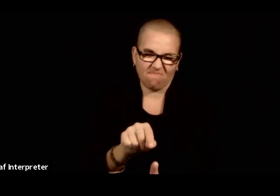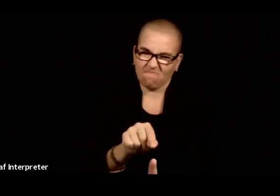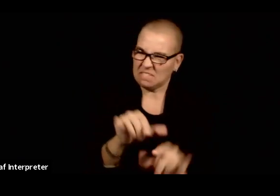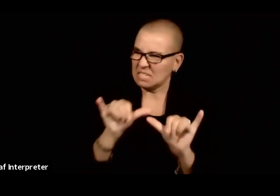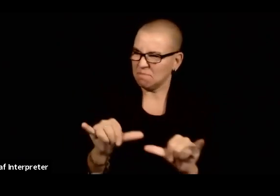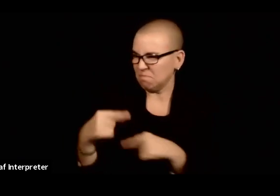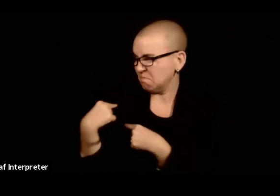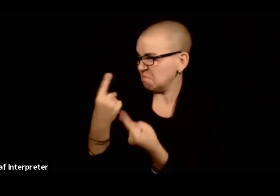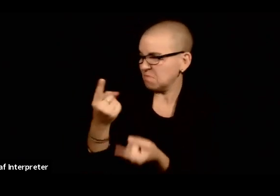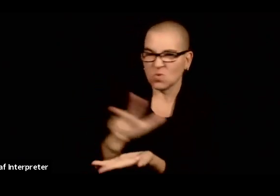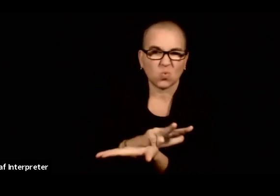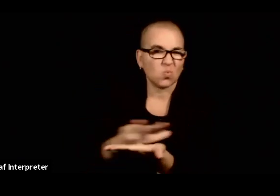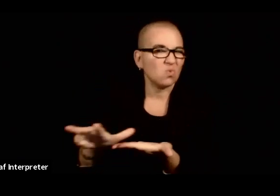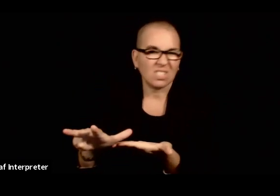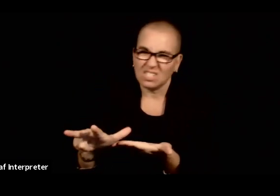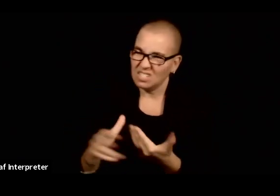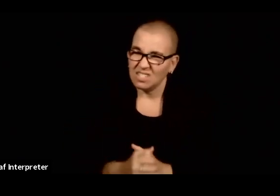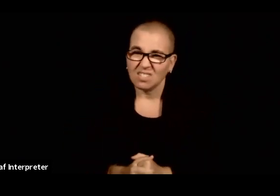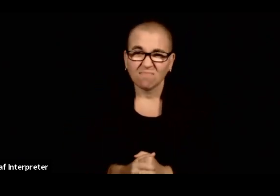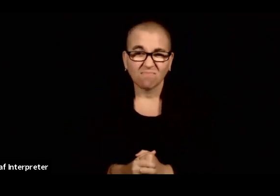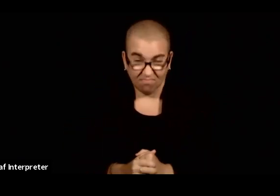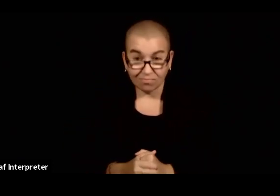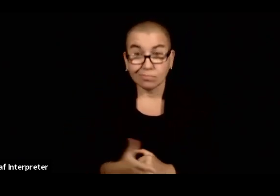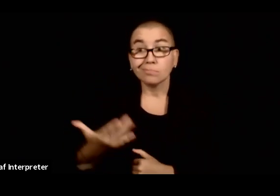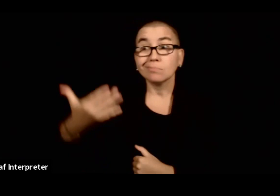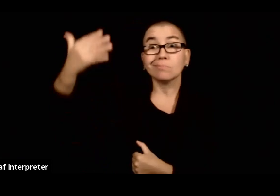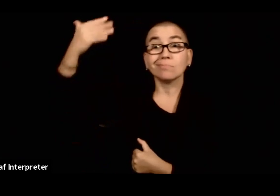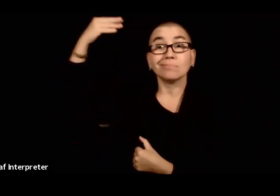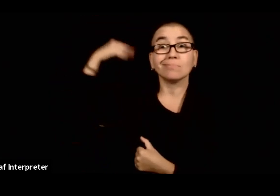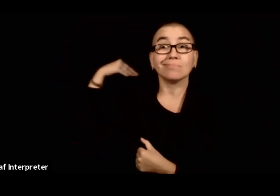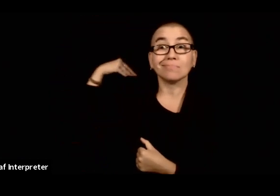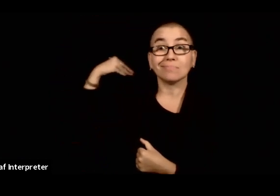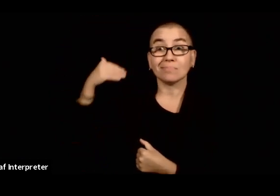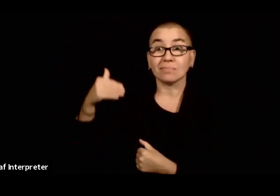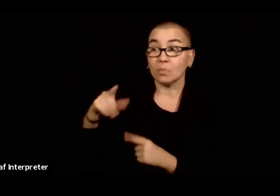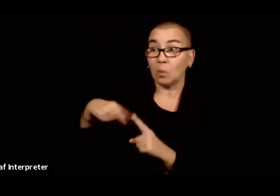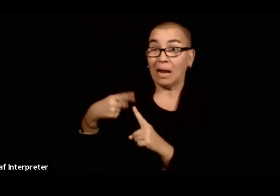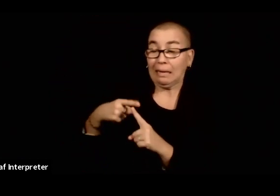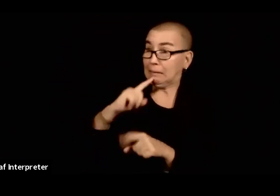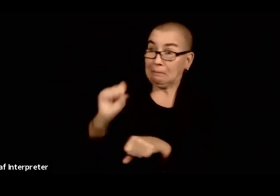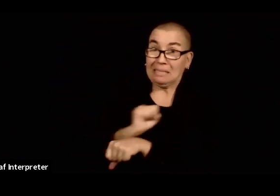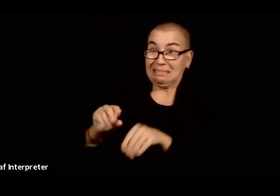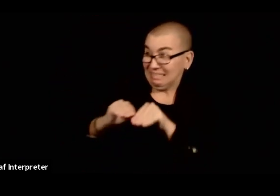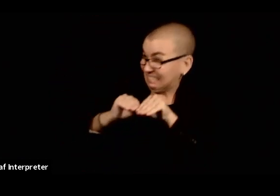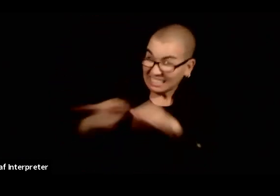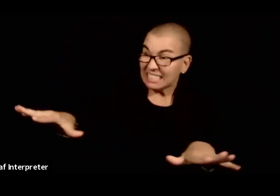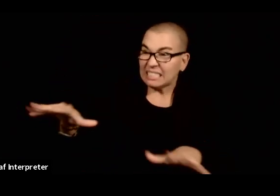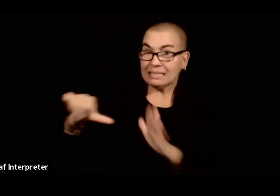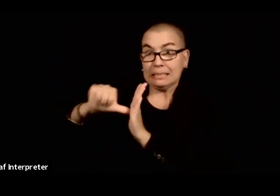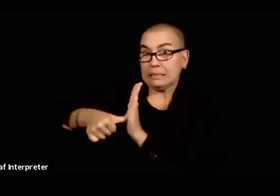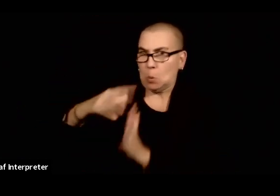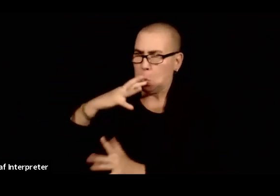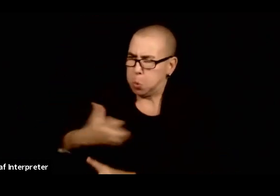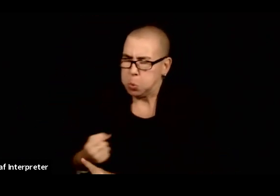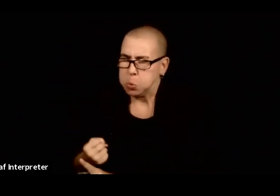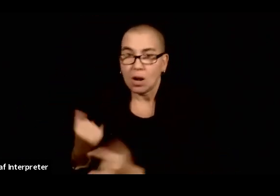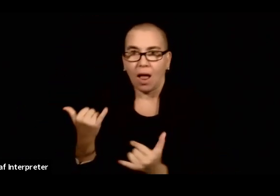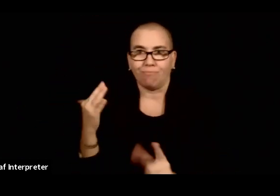as we talked about. We reported 3 additional deaths in Minnesota yesterday, bringing us to a new total